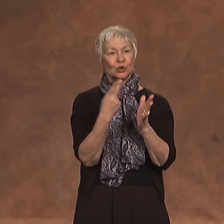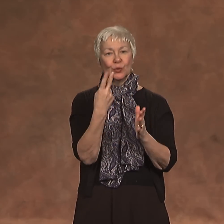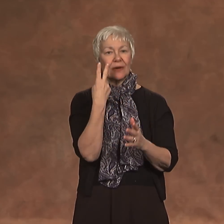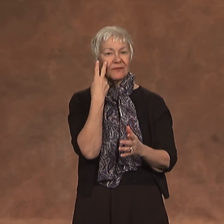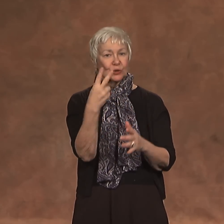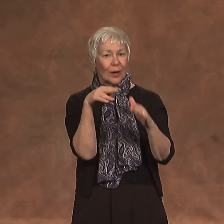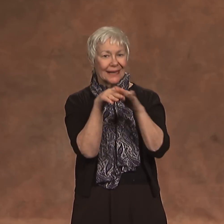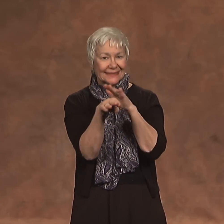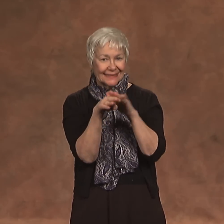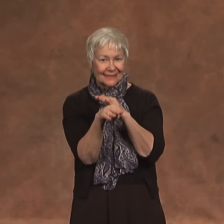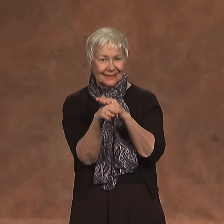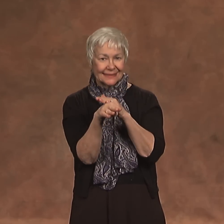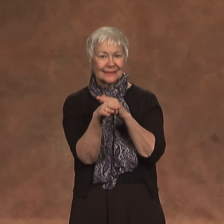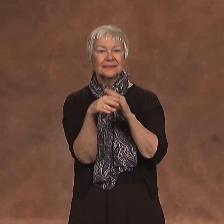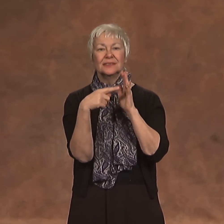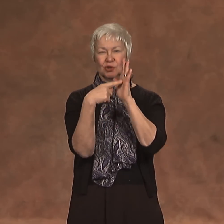visual prop. Look at the next slide.